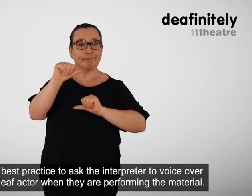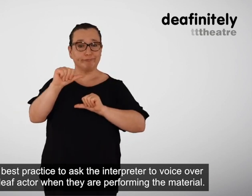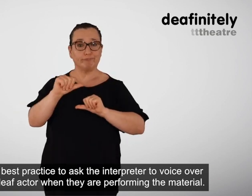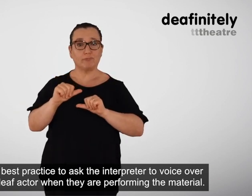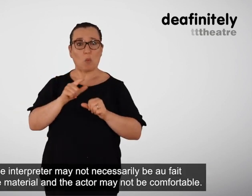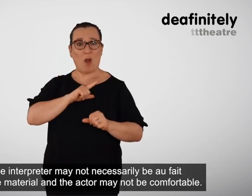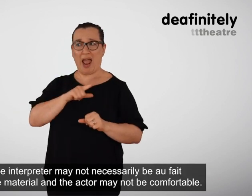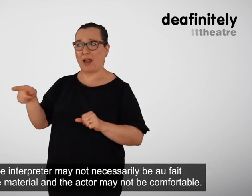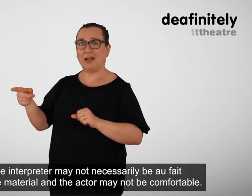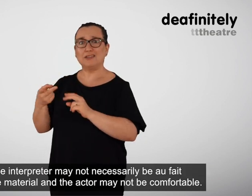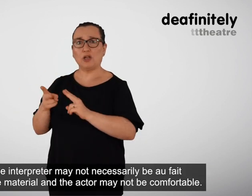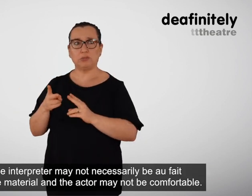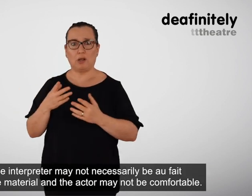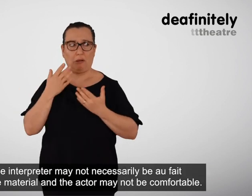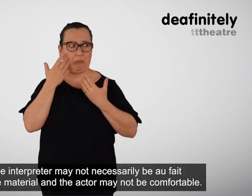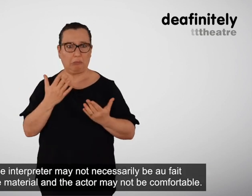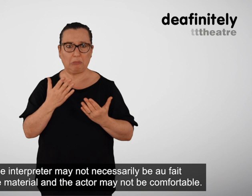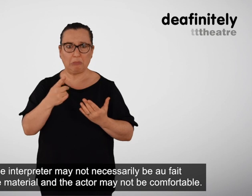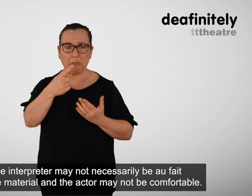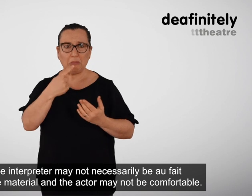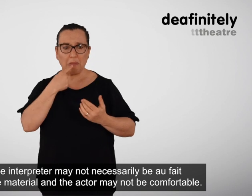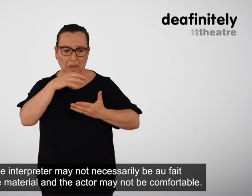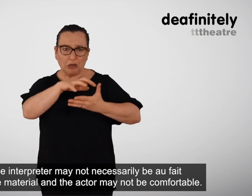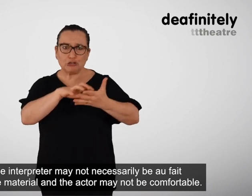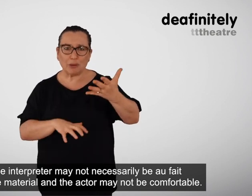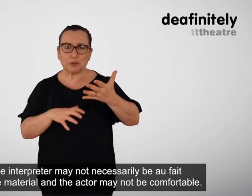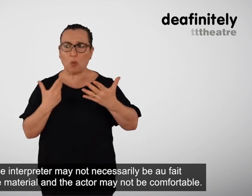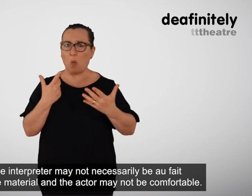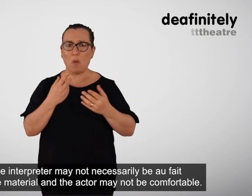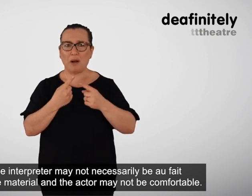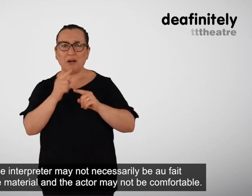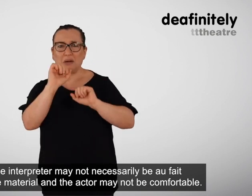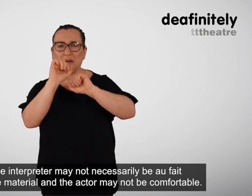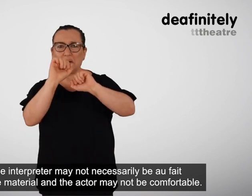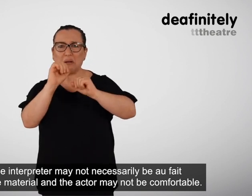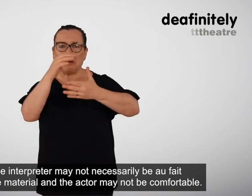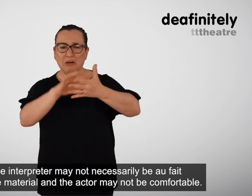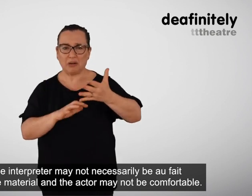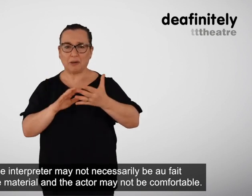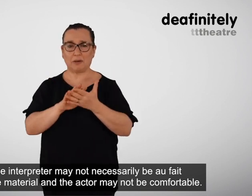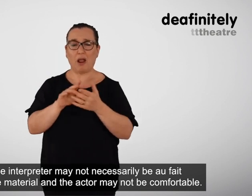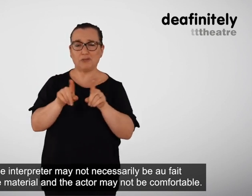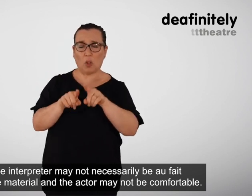The interpreter may not necessarily be au fait with the material, and the actor may not be comfortable.